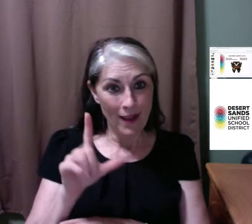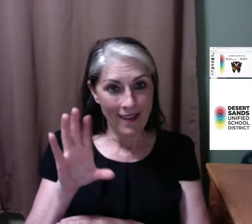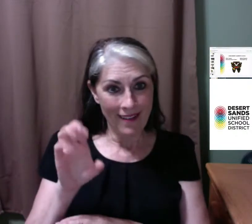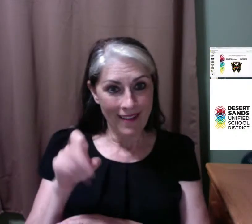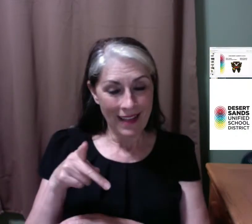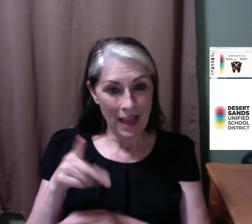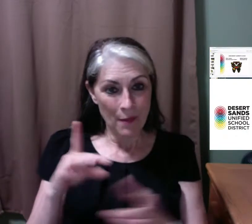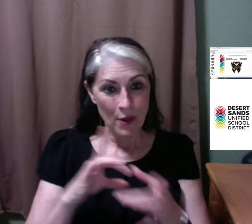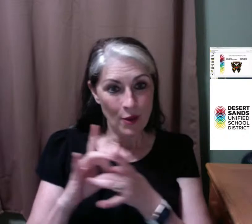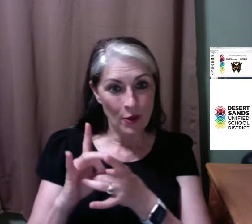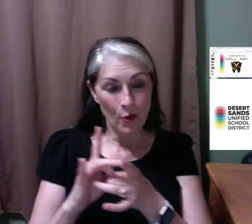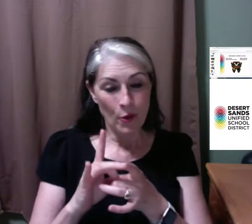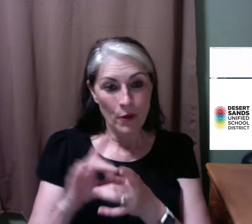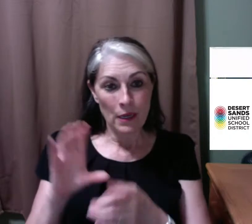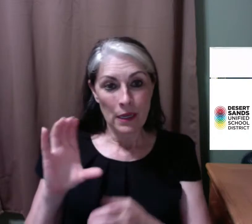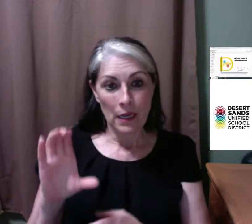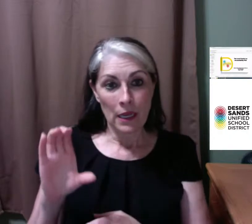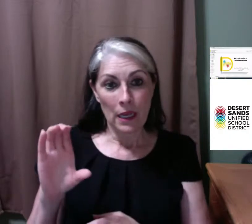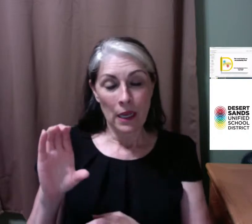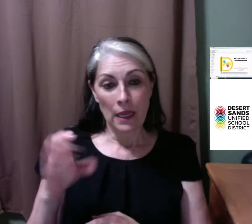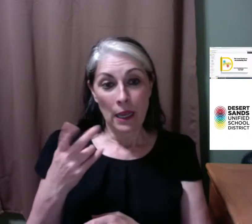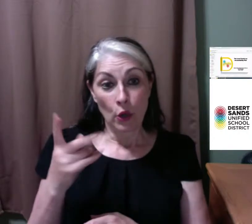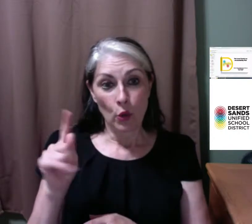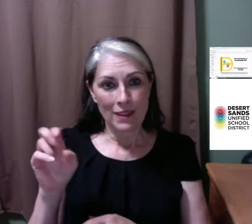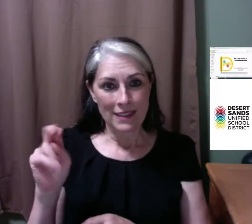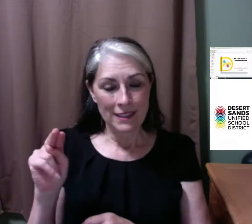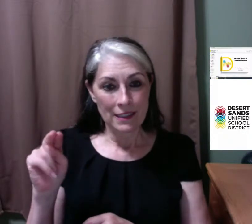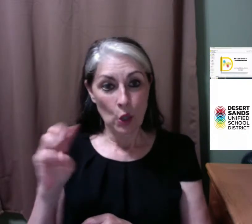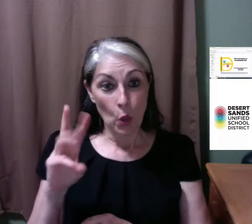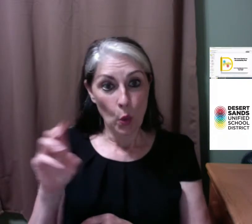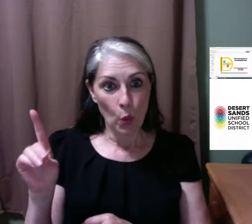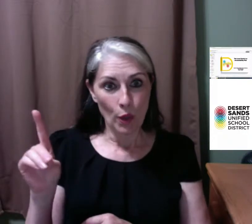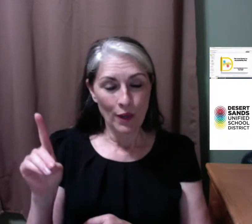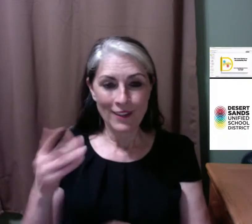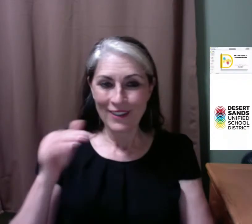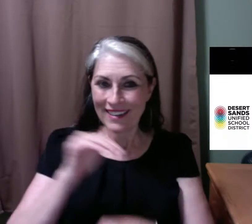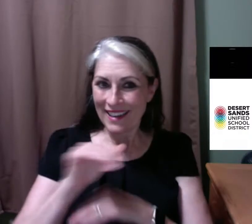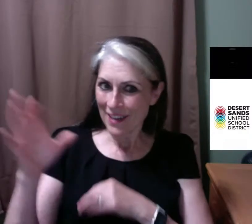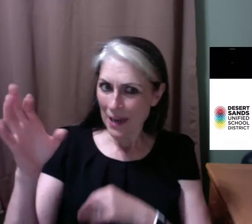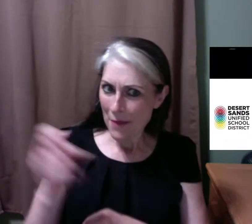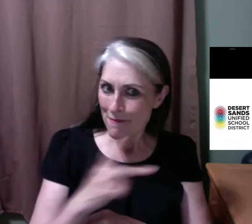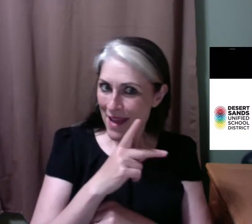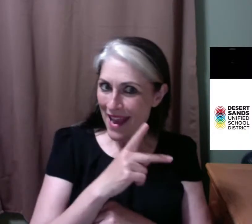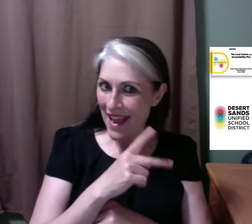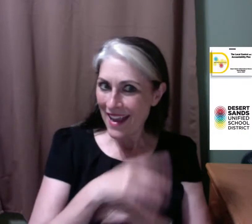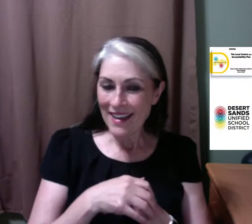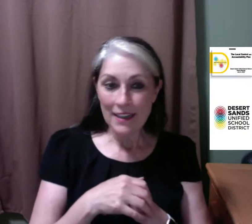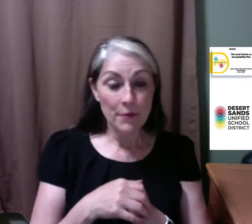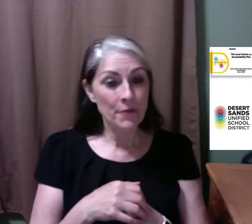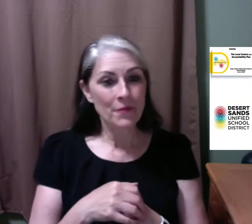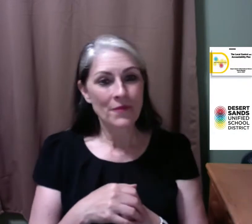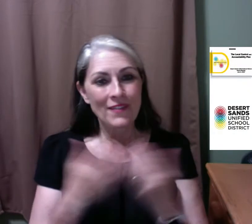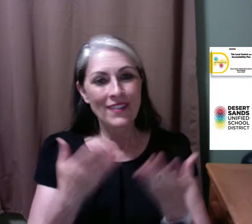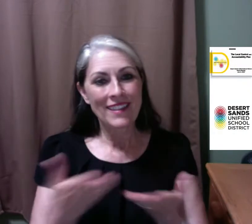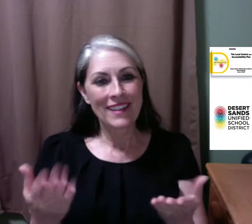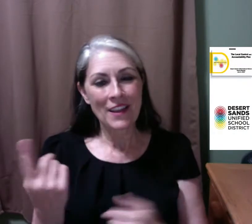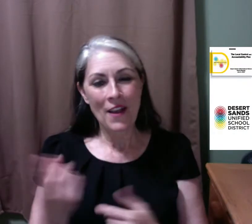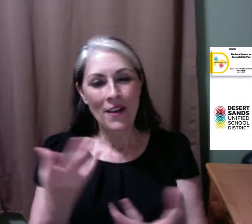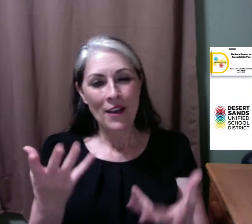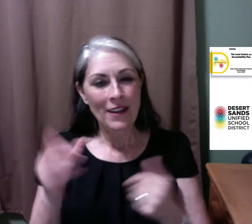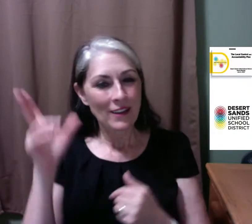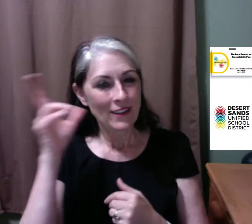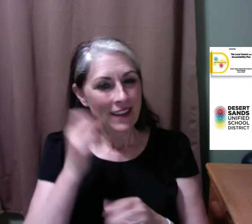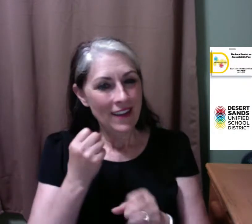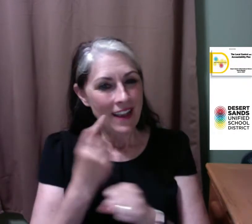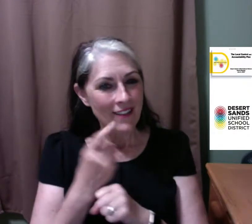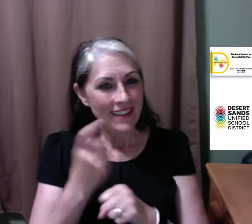coordinator, Kristen Wood. Good evening. I'm back. just for the thing that you always want to hear every